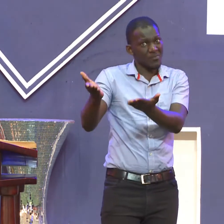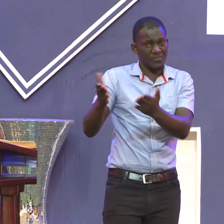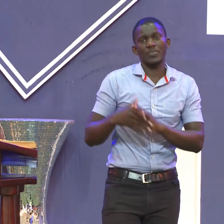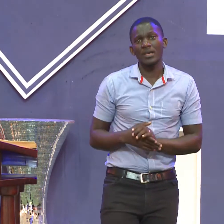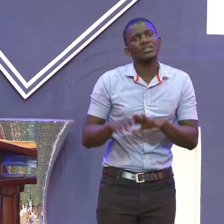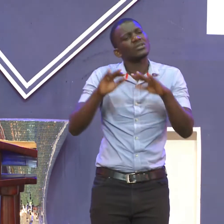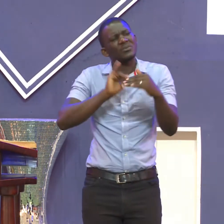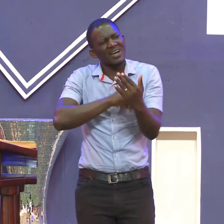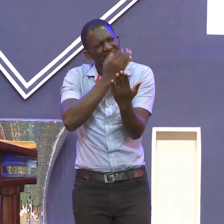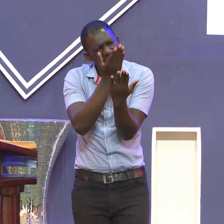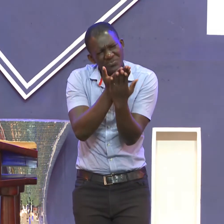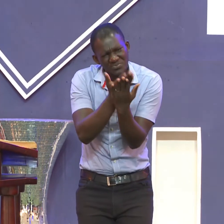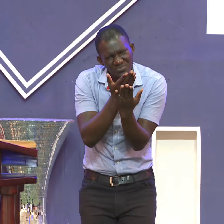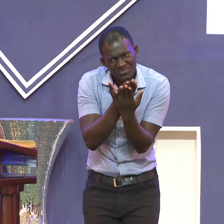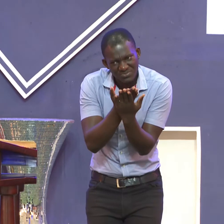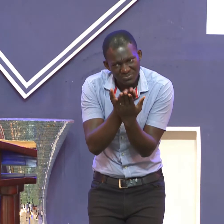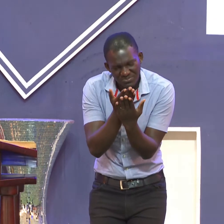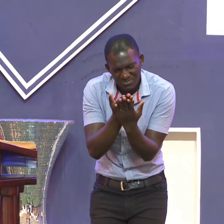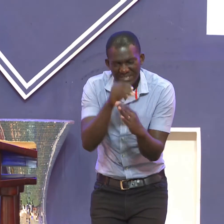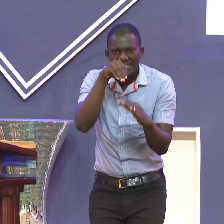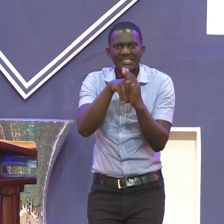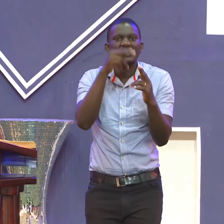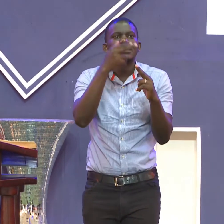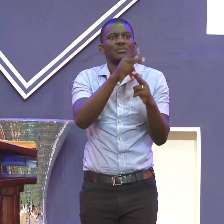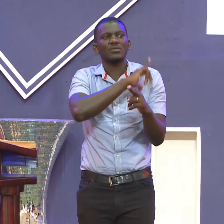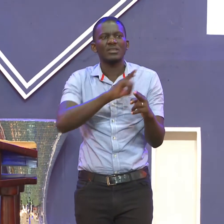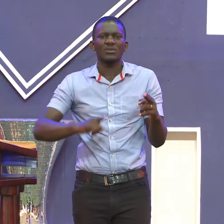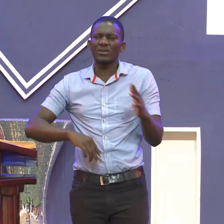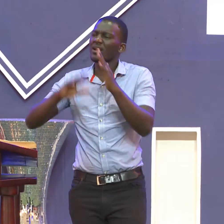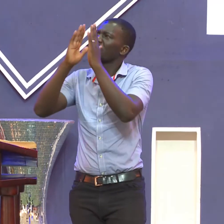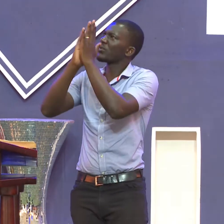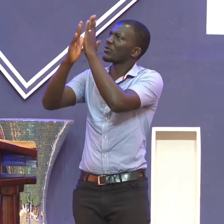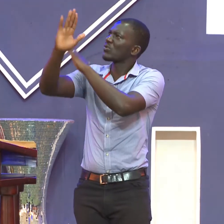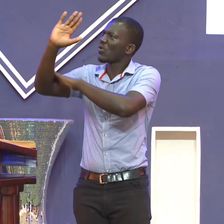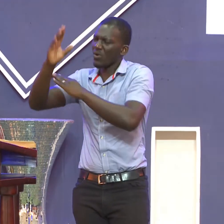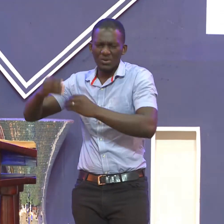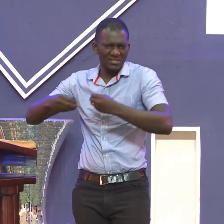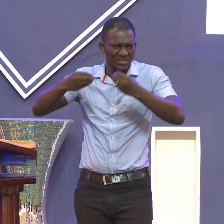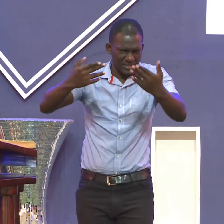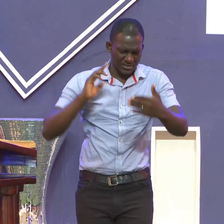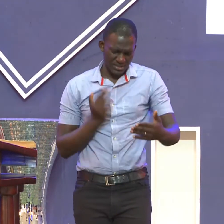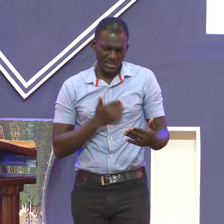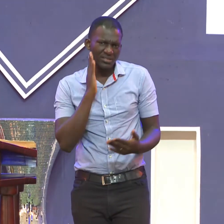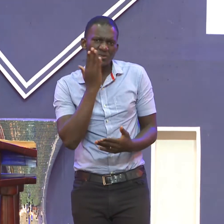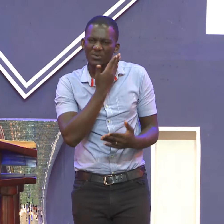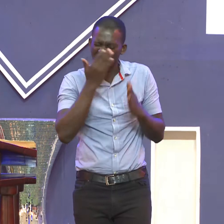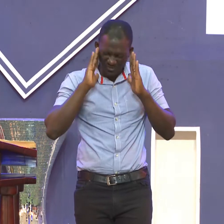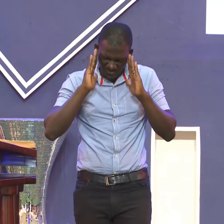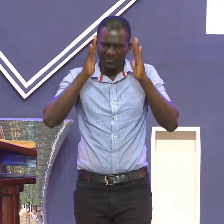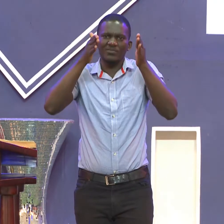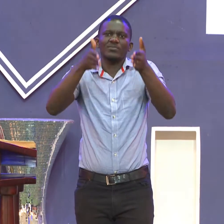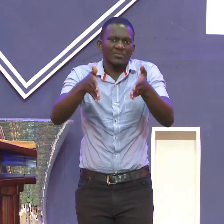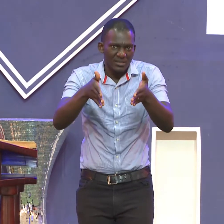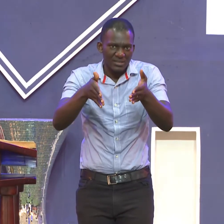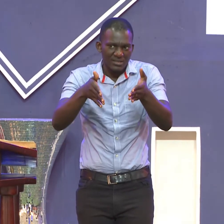Kati nsaba mu linnya lya Mukama. So I pray in the name of the Tata Lord. Tata atuwe ekiso kuteekayo mutima. That the Lord will grant us the grace to pay attention. Bulijjo